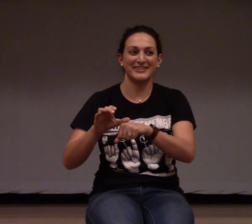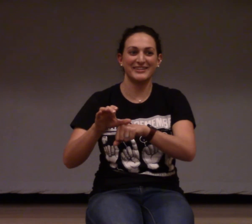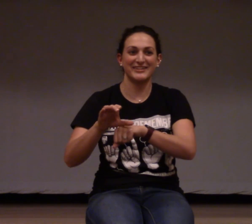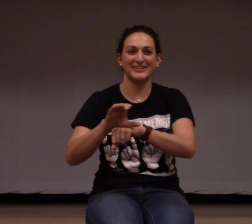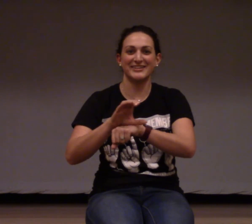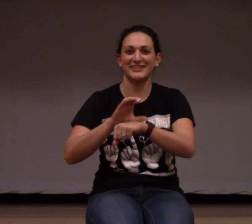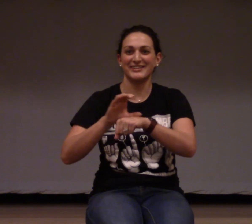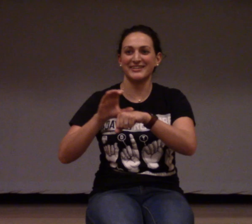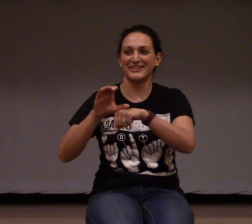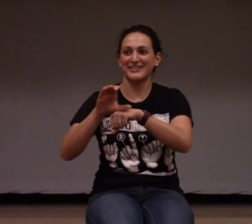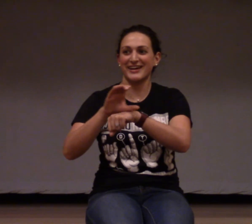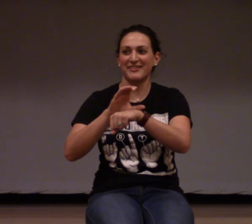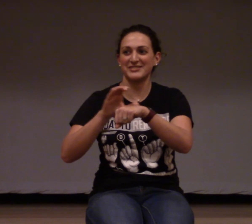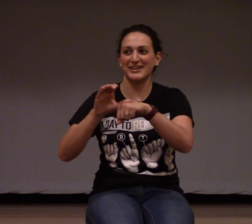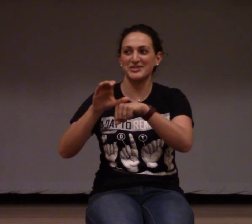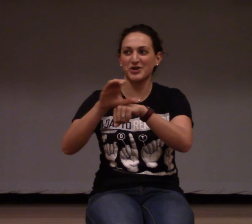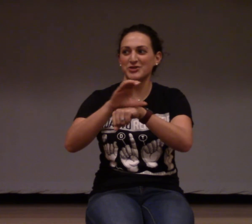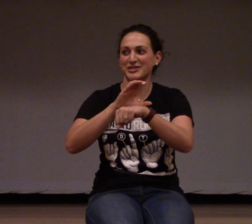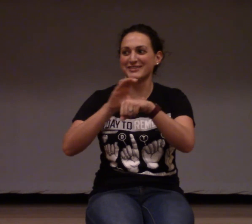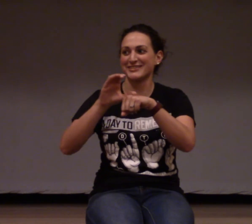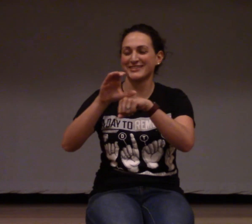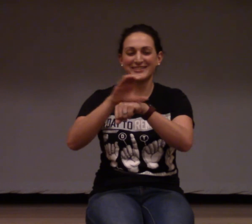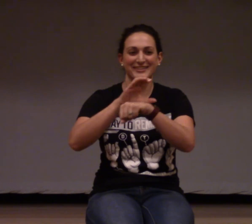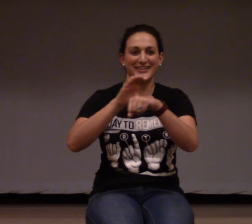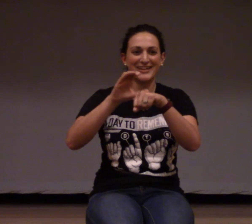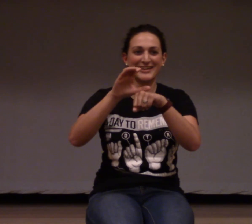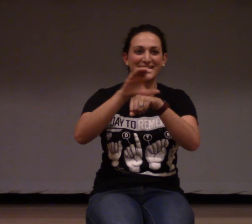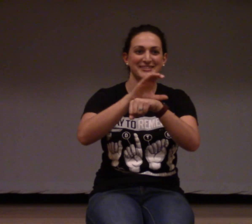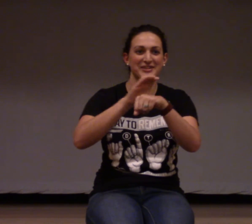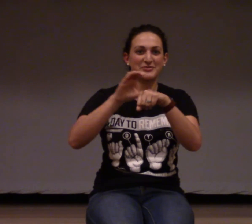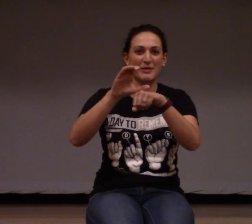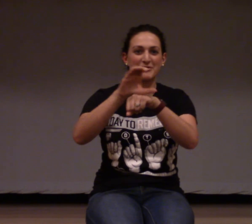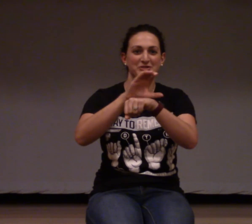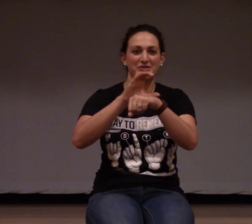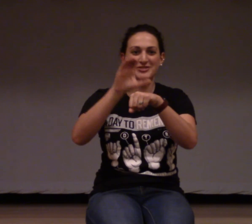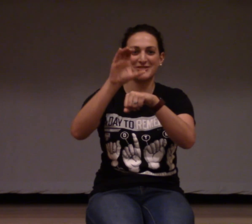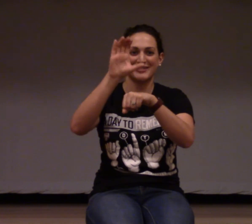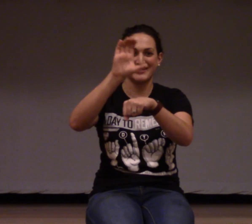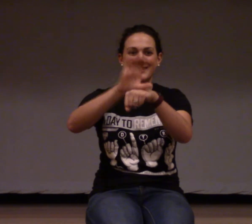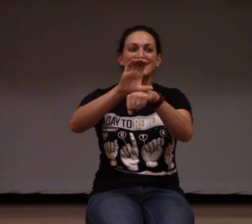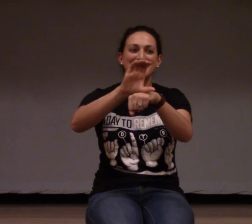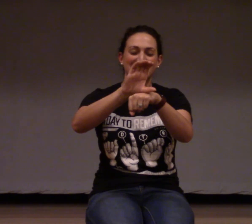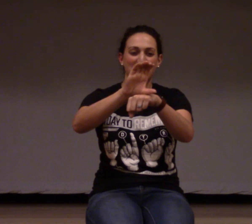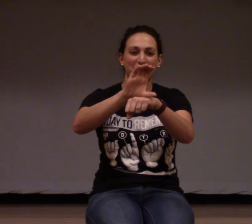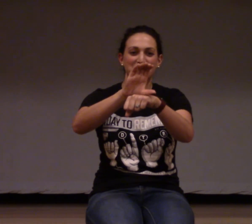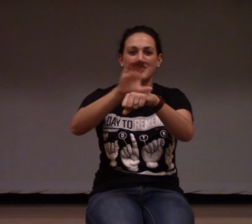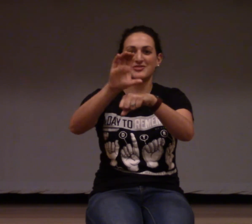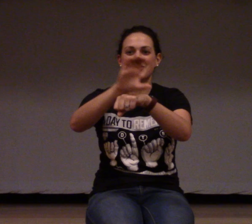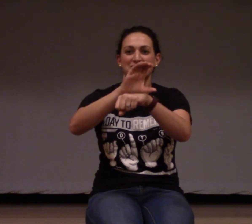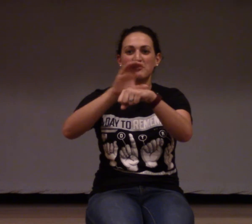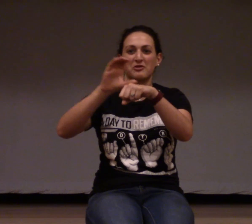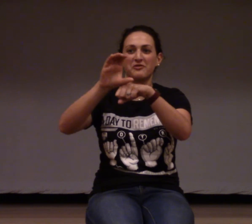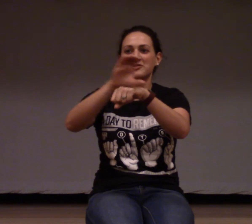Good. Yeah, I don't see any churches. I like it. Do you guys remember church? Yeah. Tap for church, swirl for